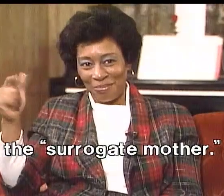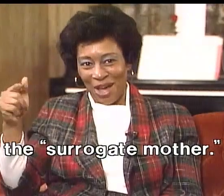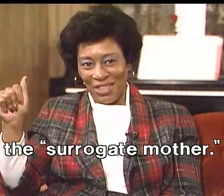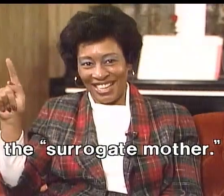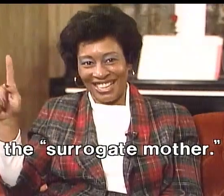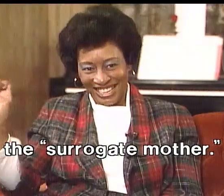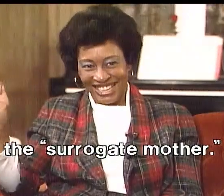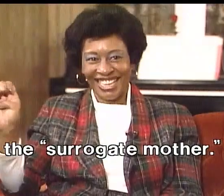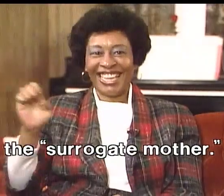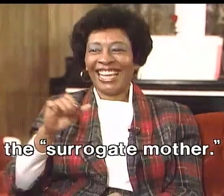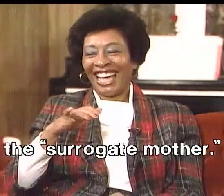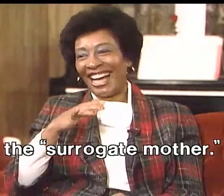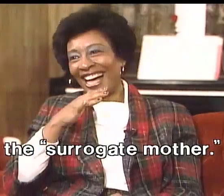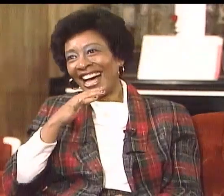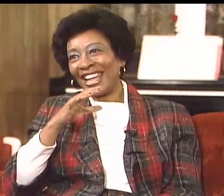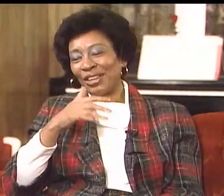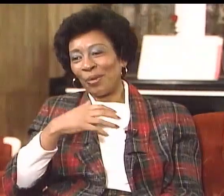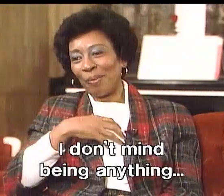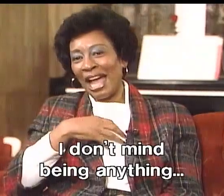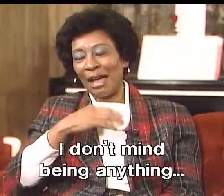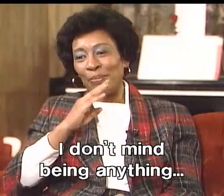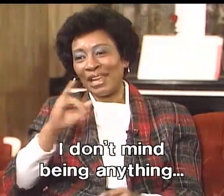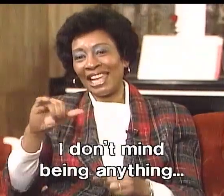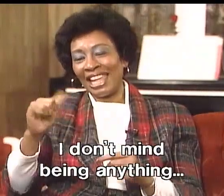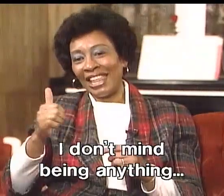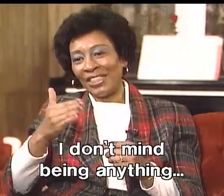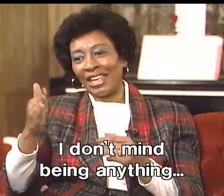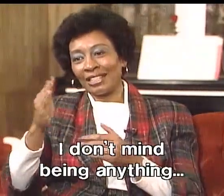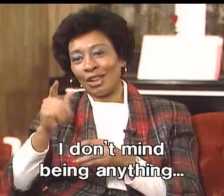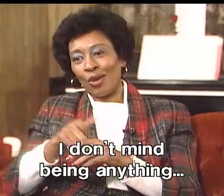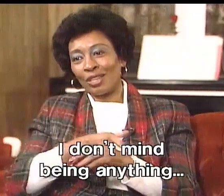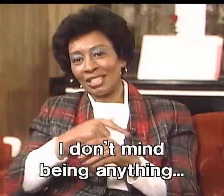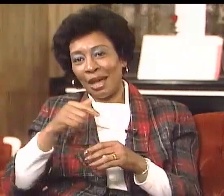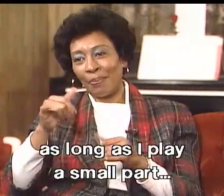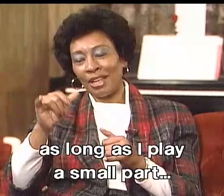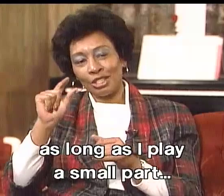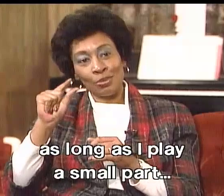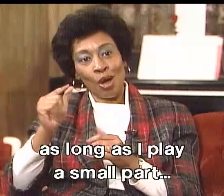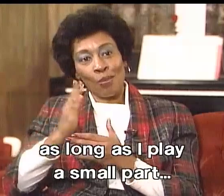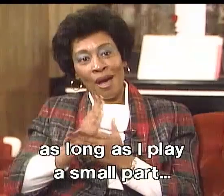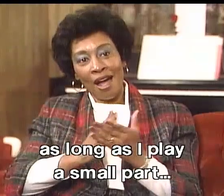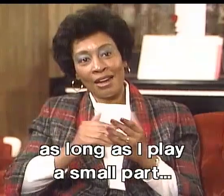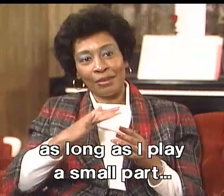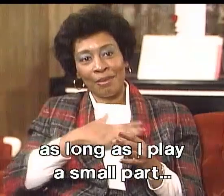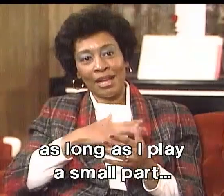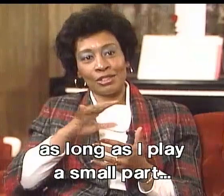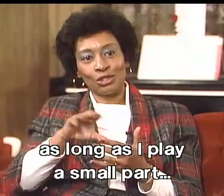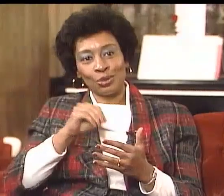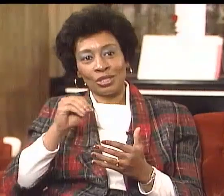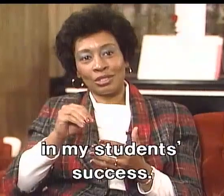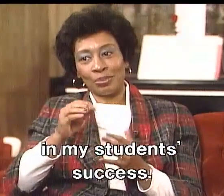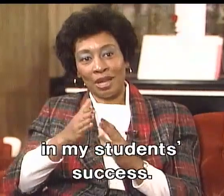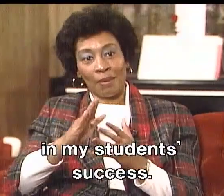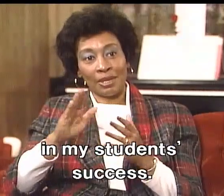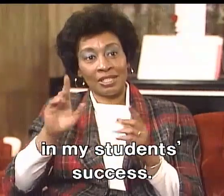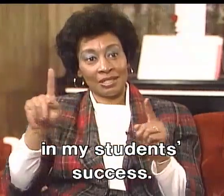mother. I don't mind being anything as long as I play a small part in my students becoming